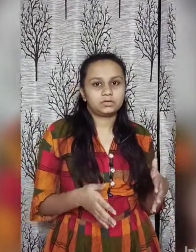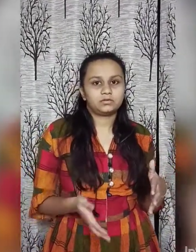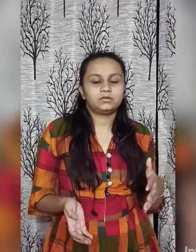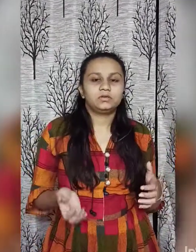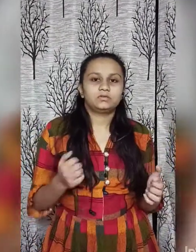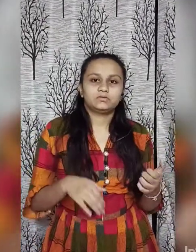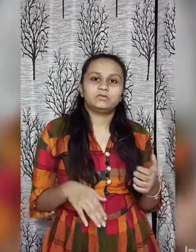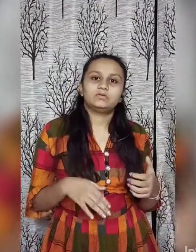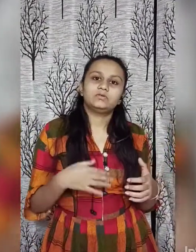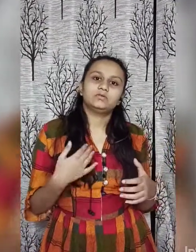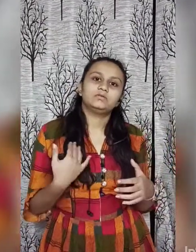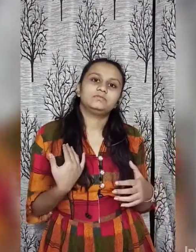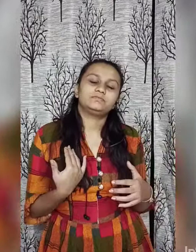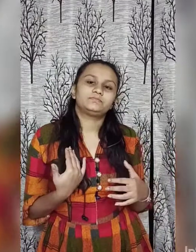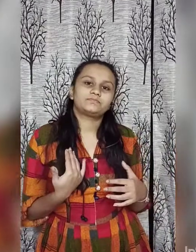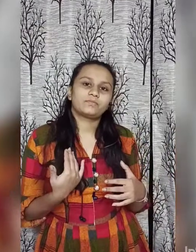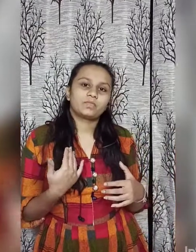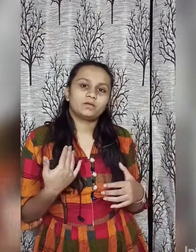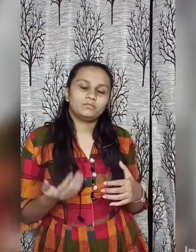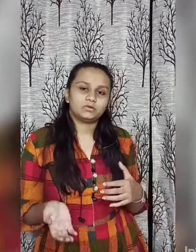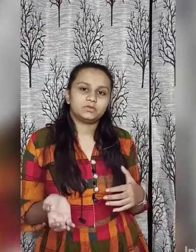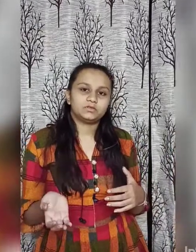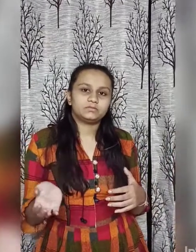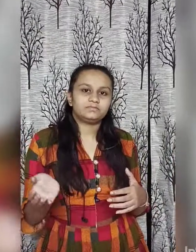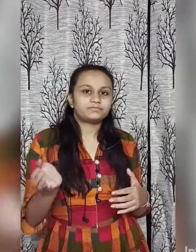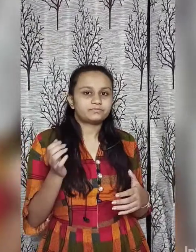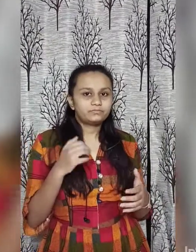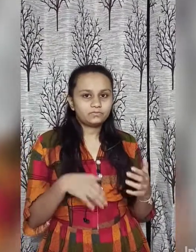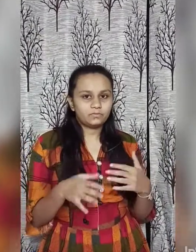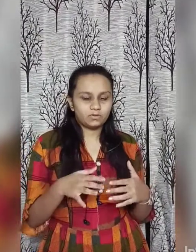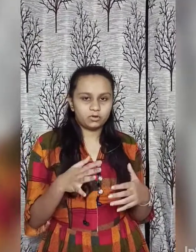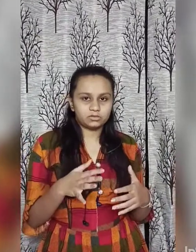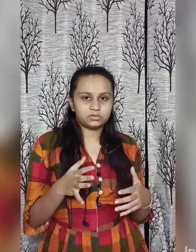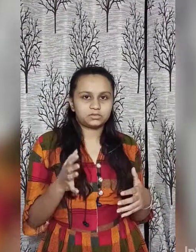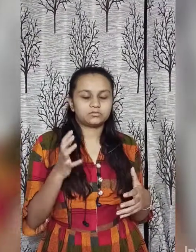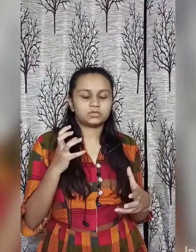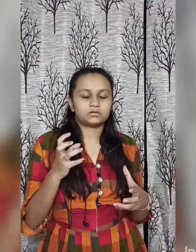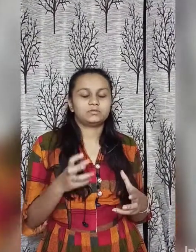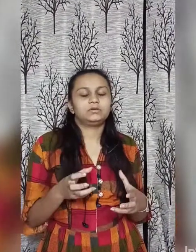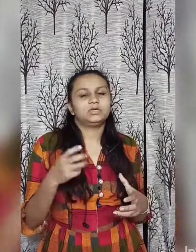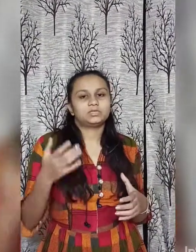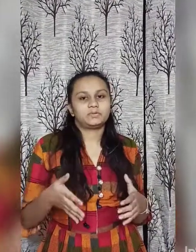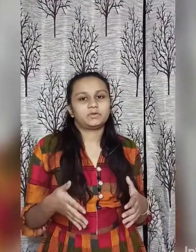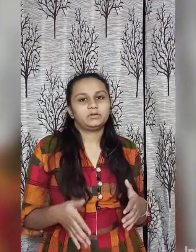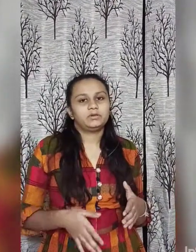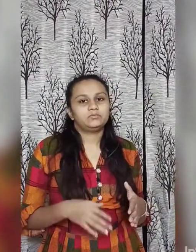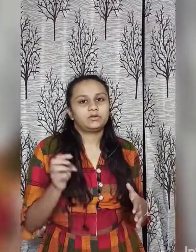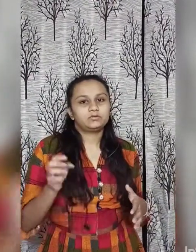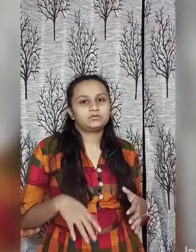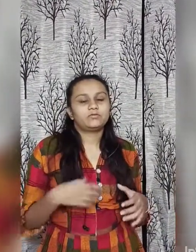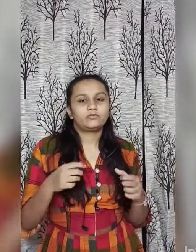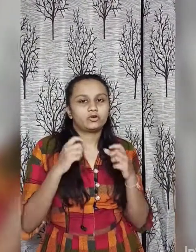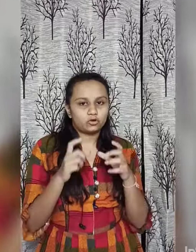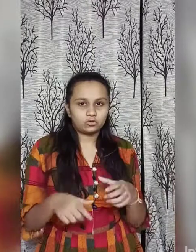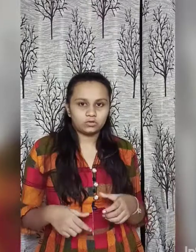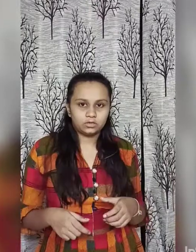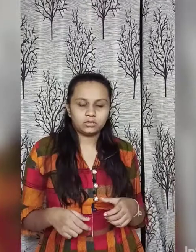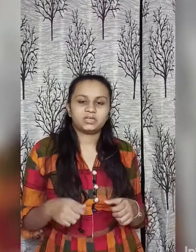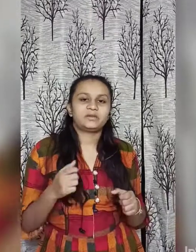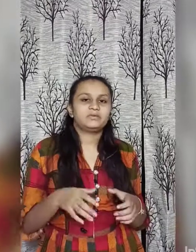costing are used for the purpose is process costing. For example, the production of cloth can